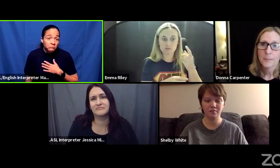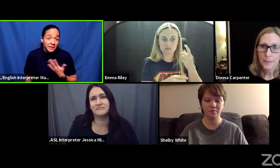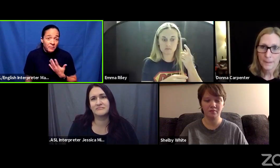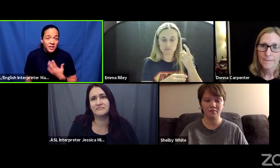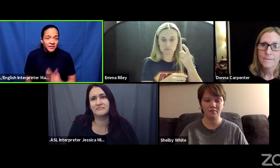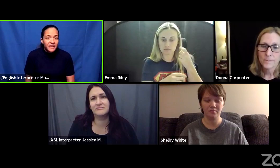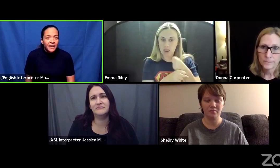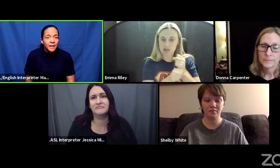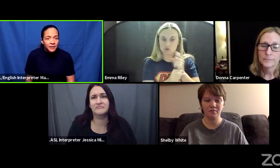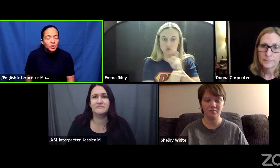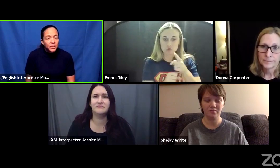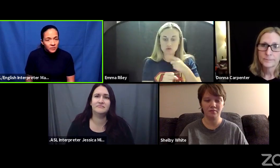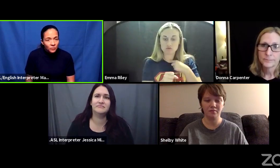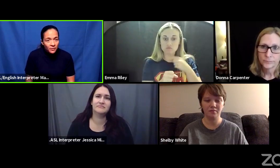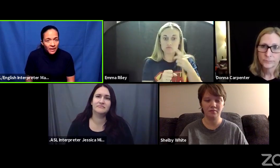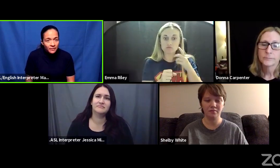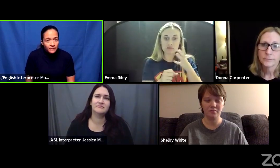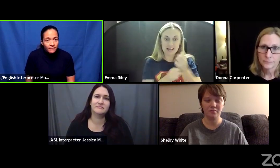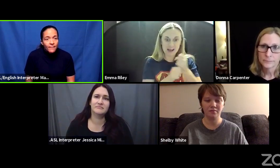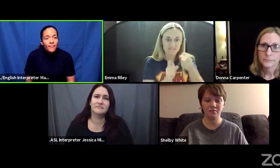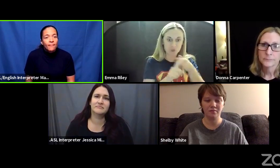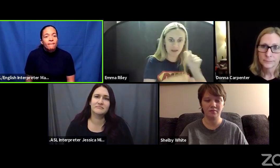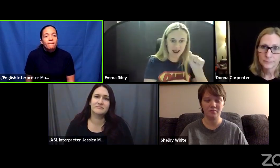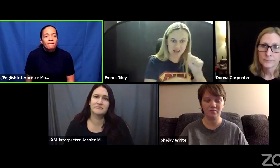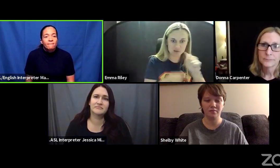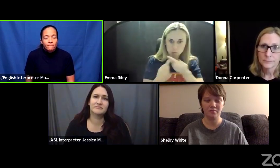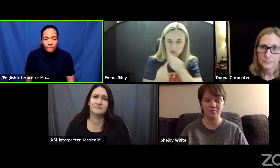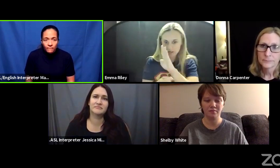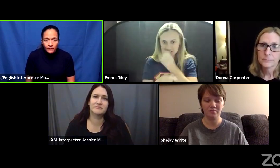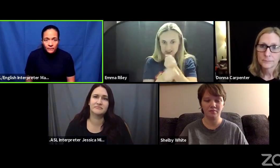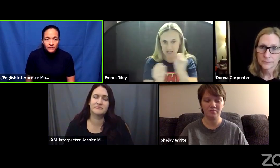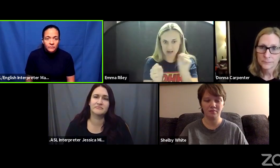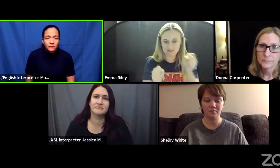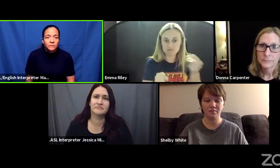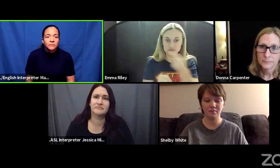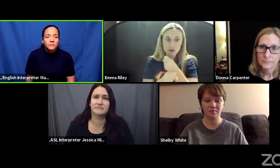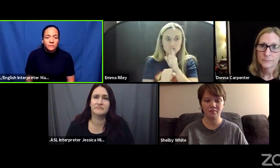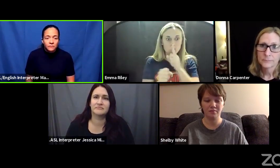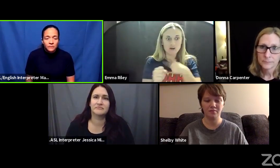I experience daily, she is with me.